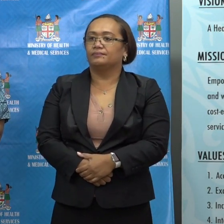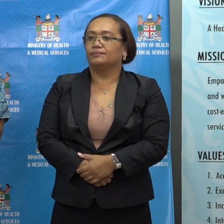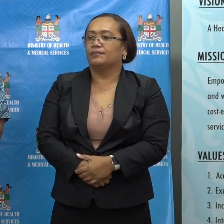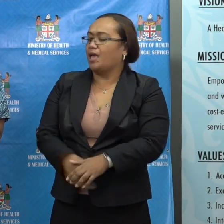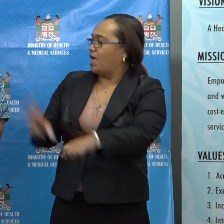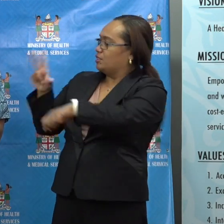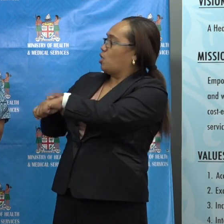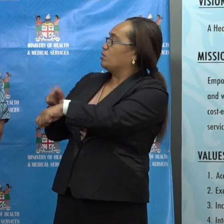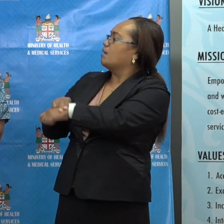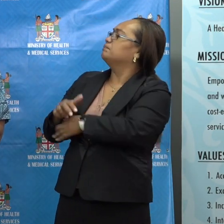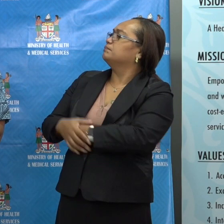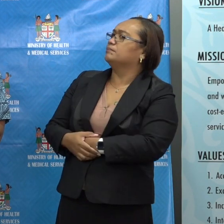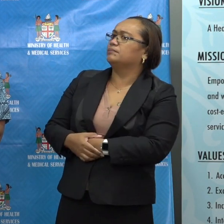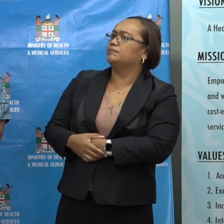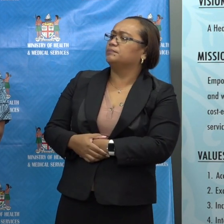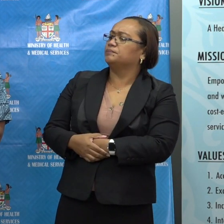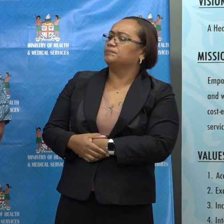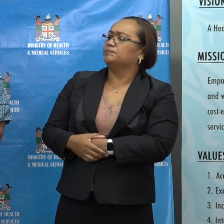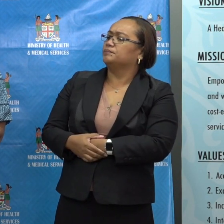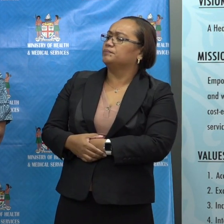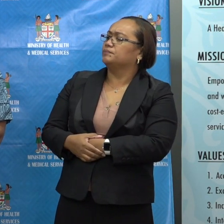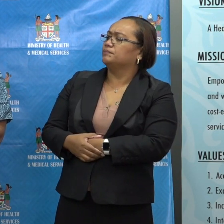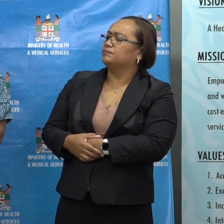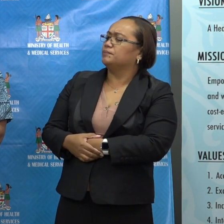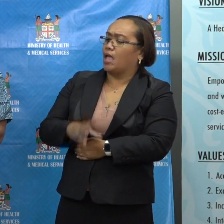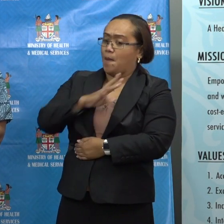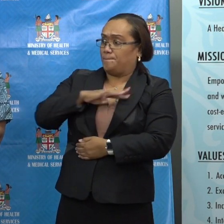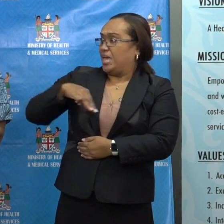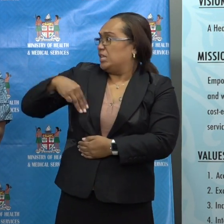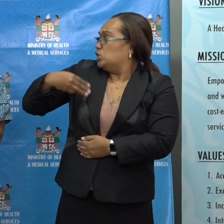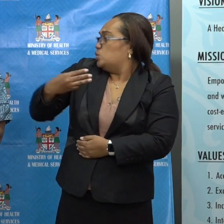Dr. Fong, has the ministry